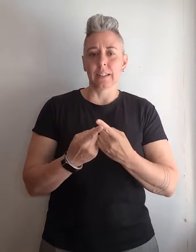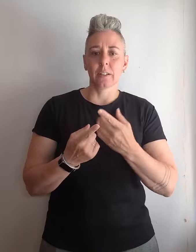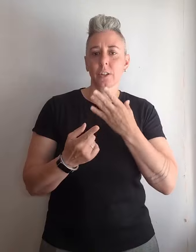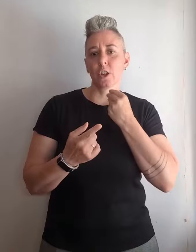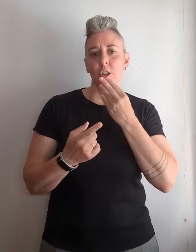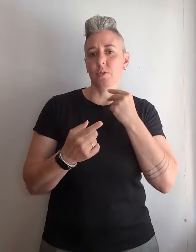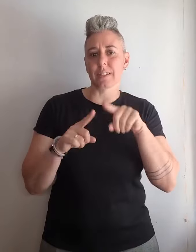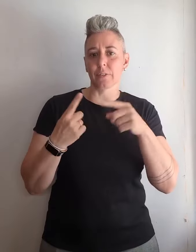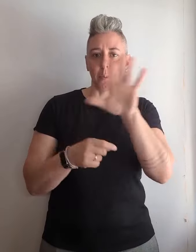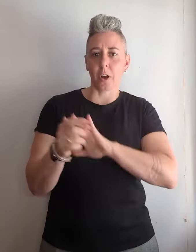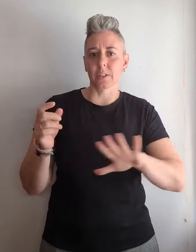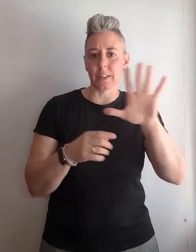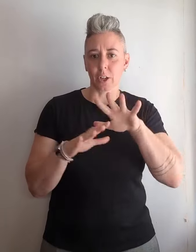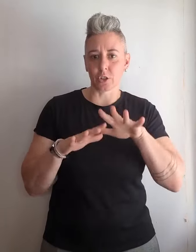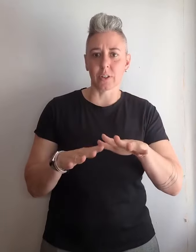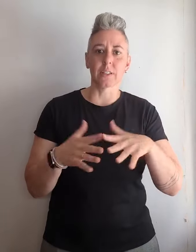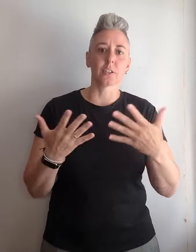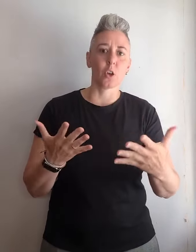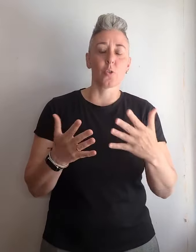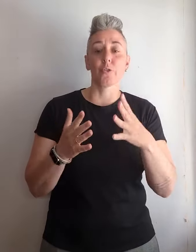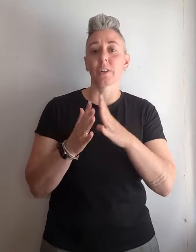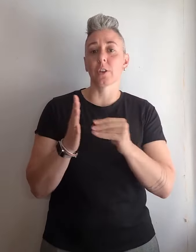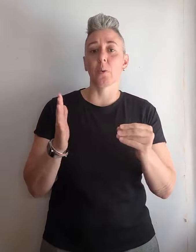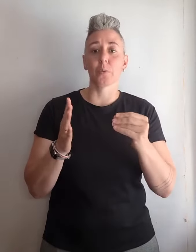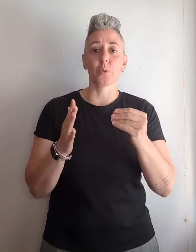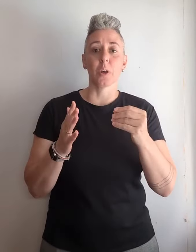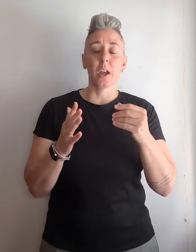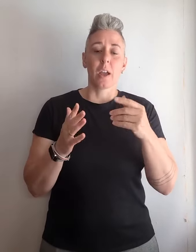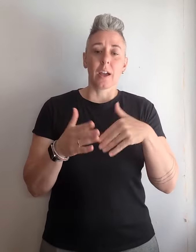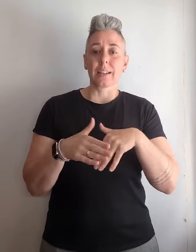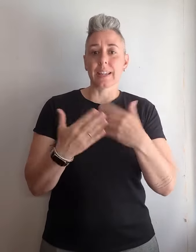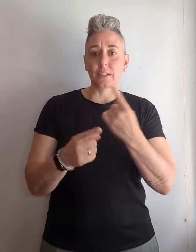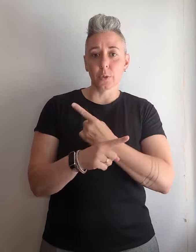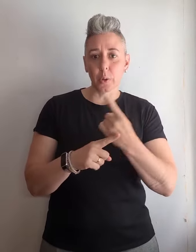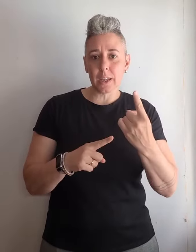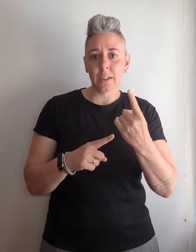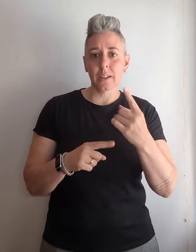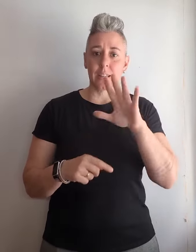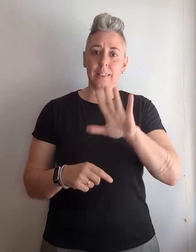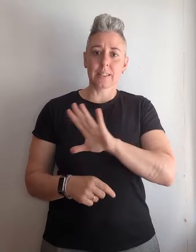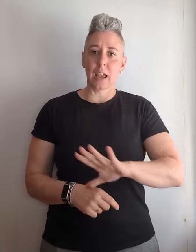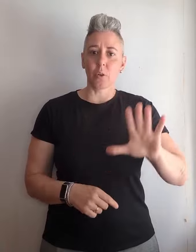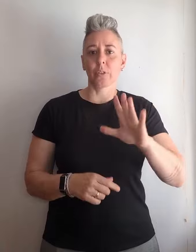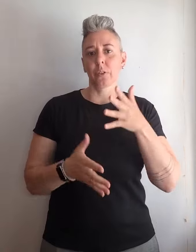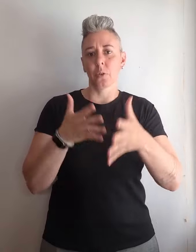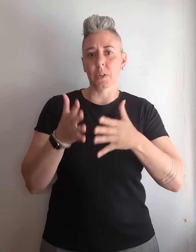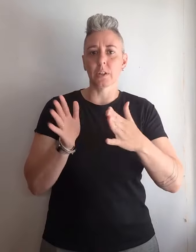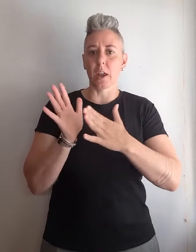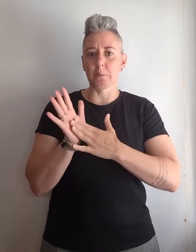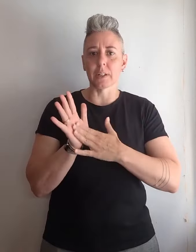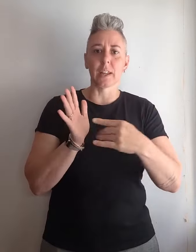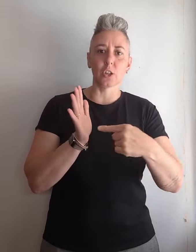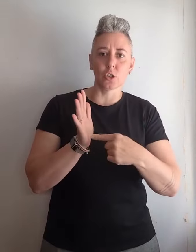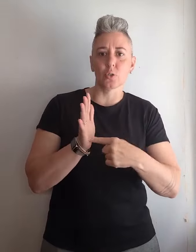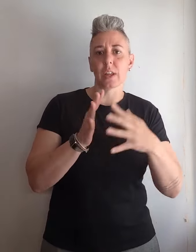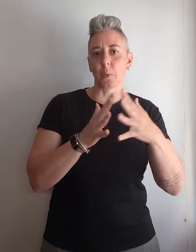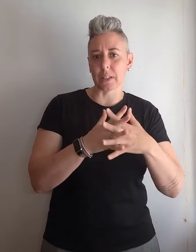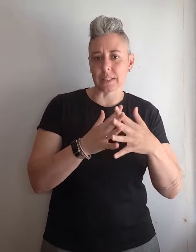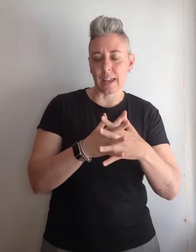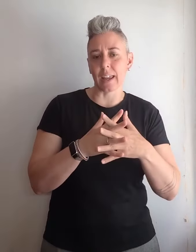that are used in different parts of the country. So, for example, days of the week, in the south we sign Monday, Tuesday, Wednesday,